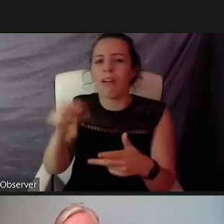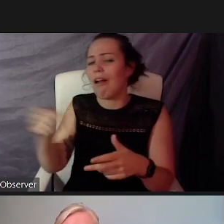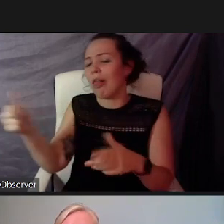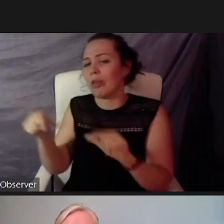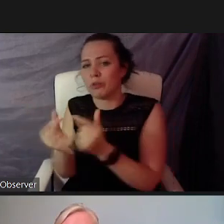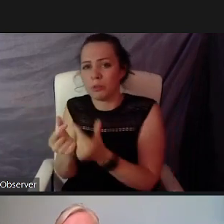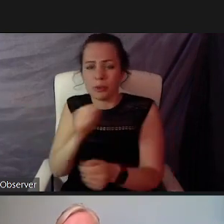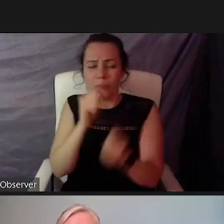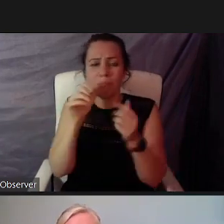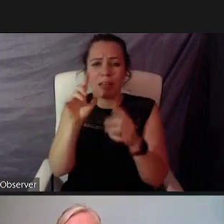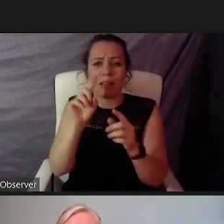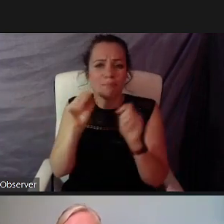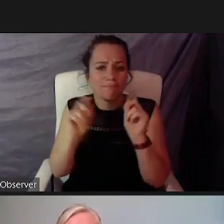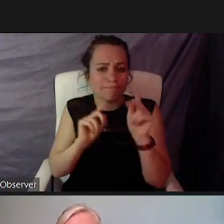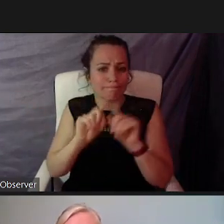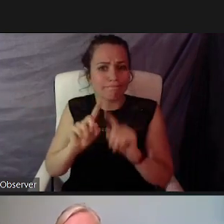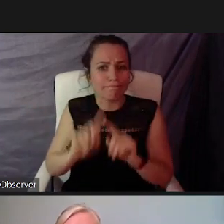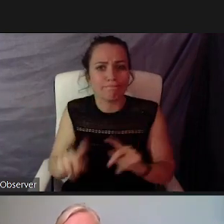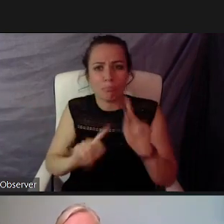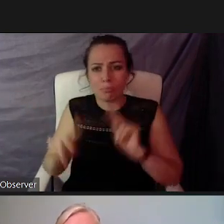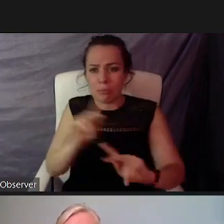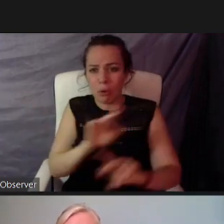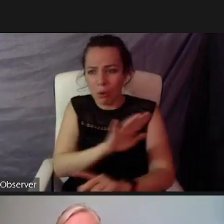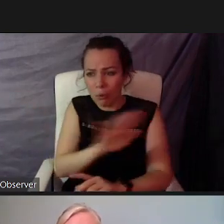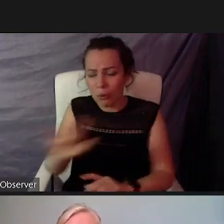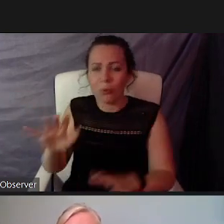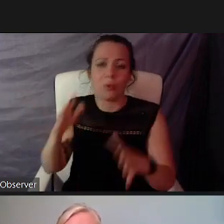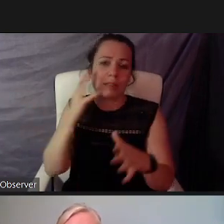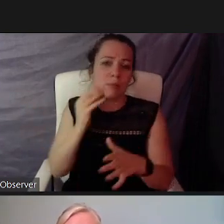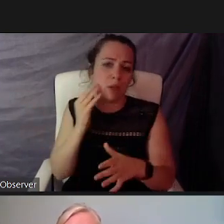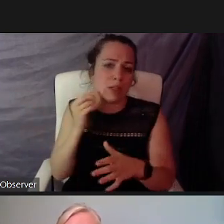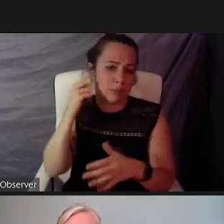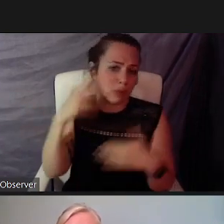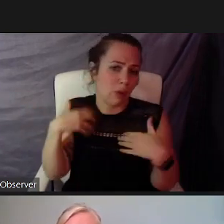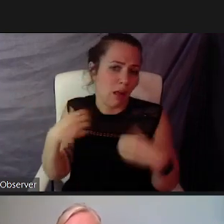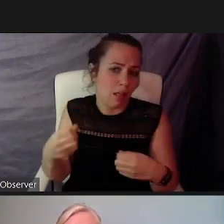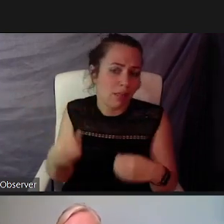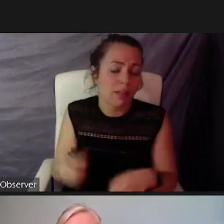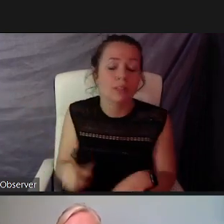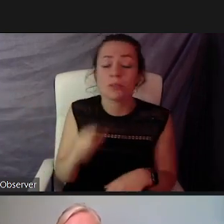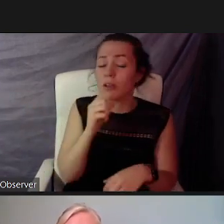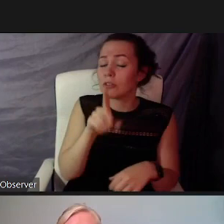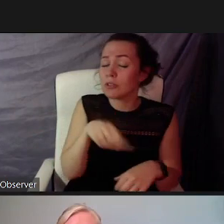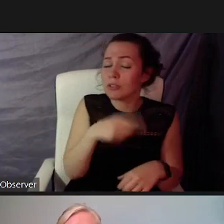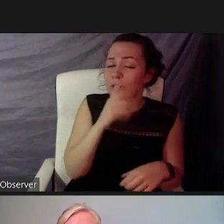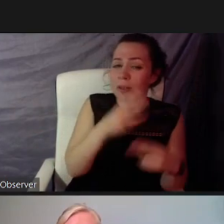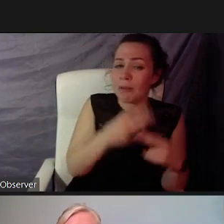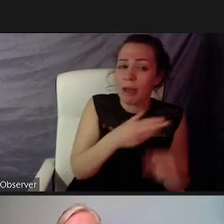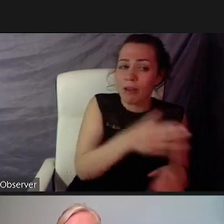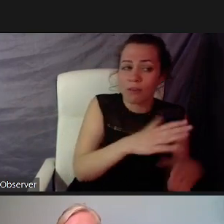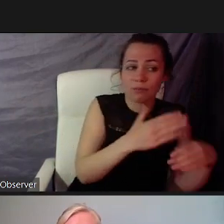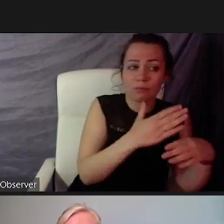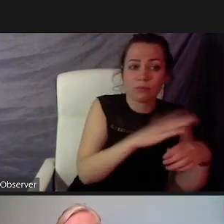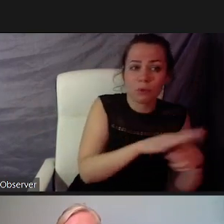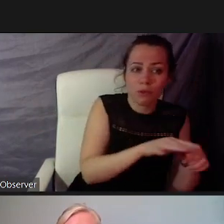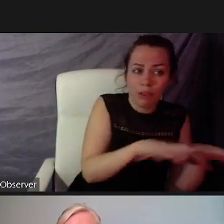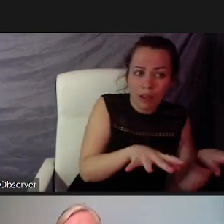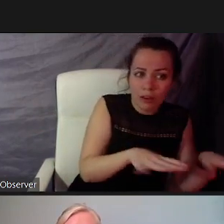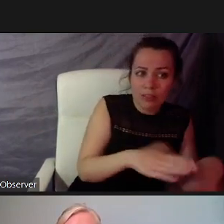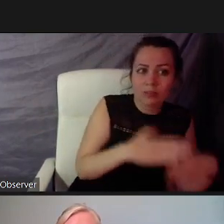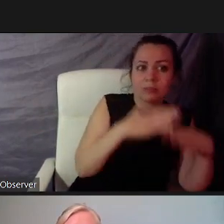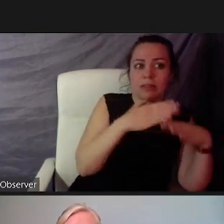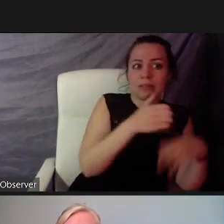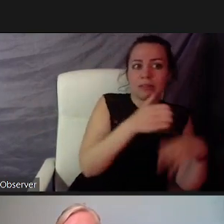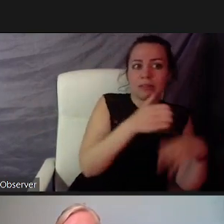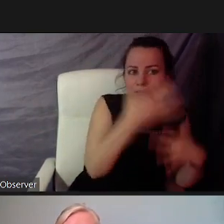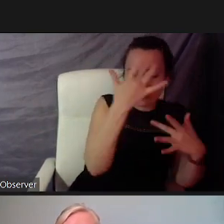we're not just talking about protection from COVID-19, but we're also talking about prevention of stress and fear during this event as